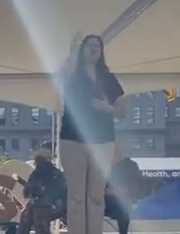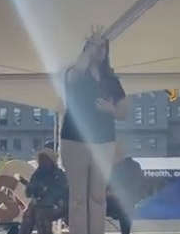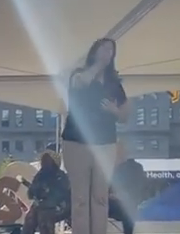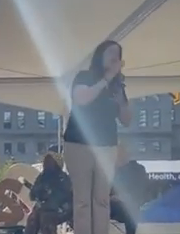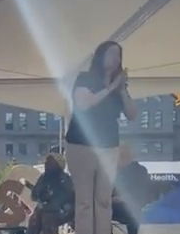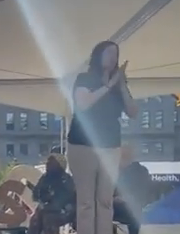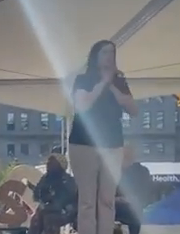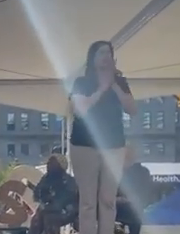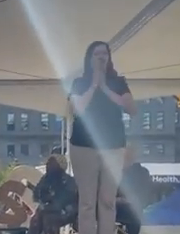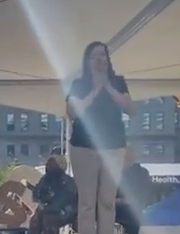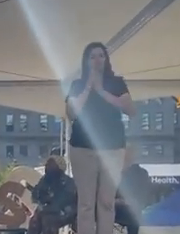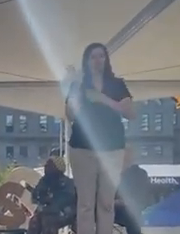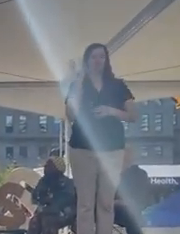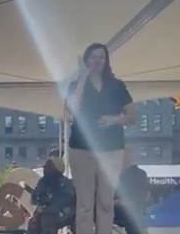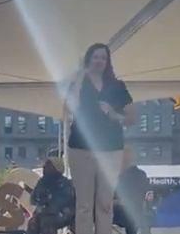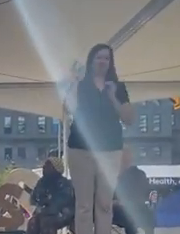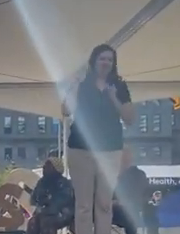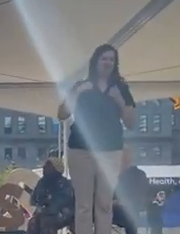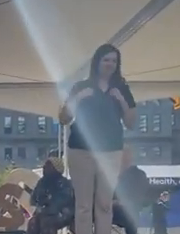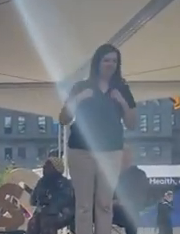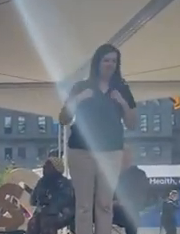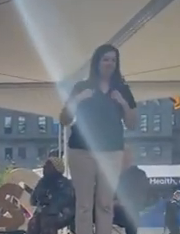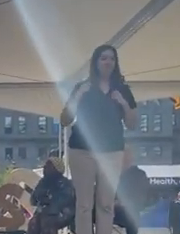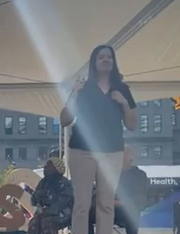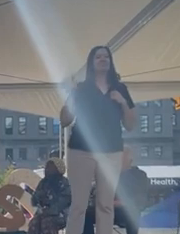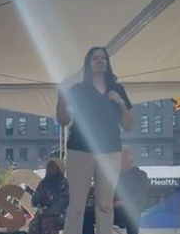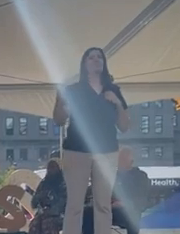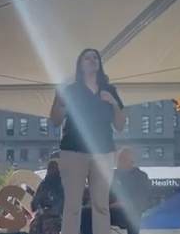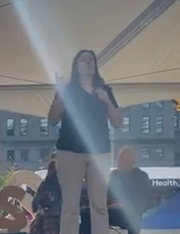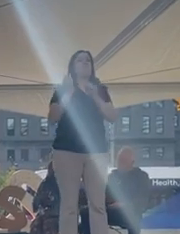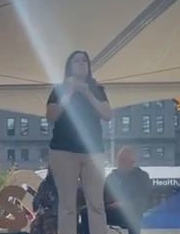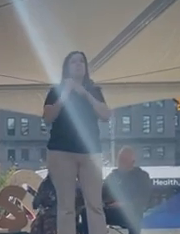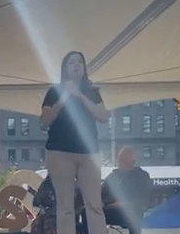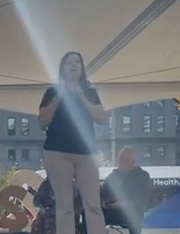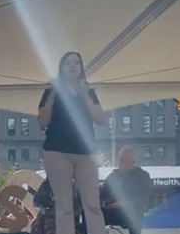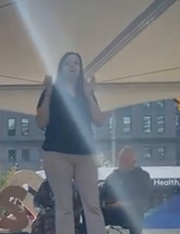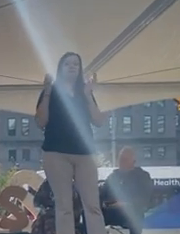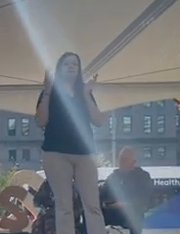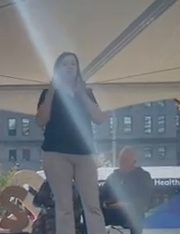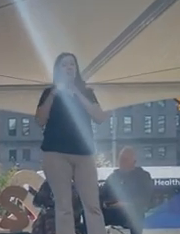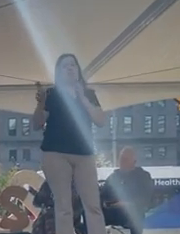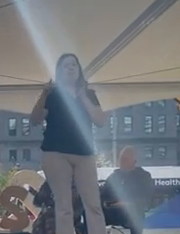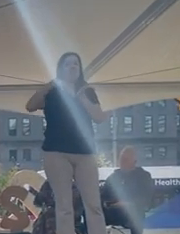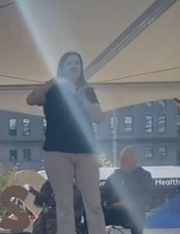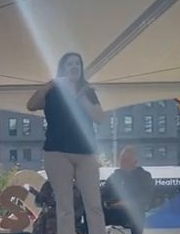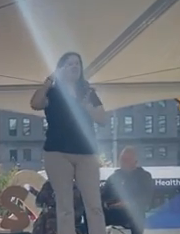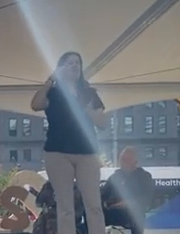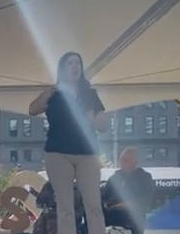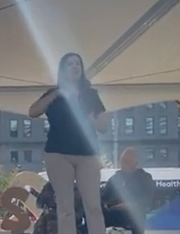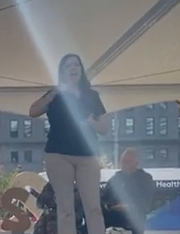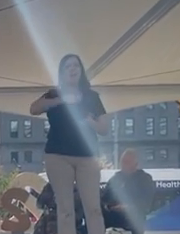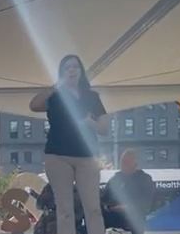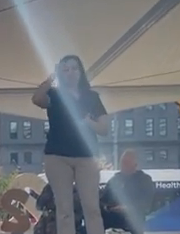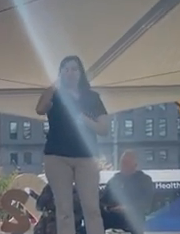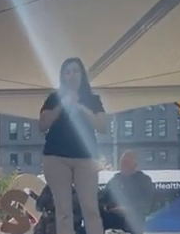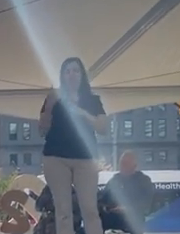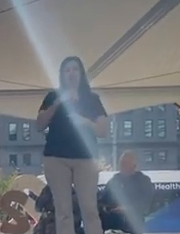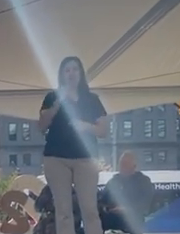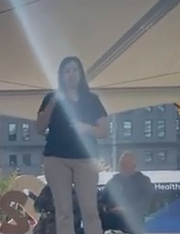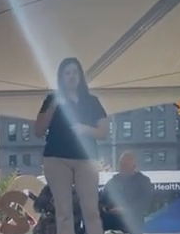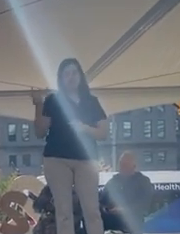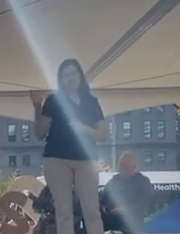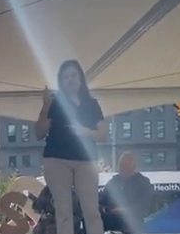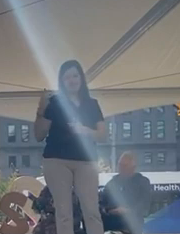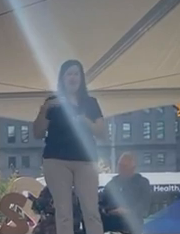dance. She would create little dances for my brother and I in our family room, and my bedtime